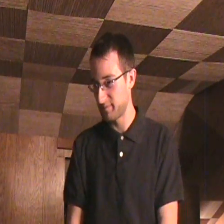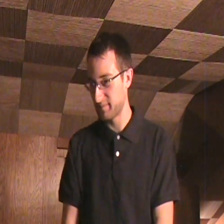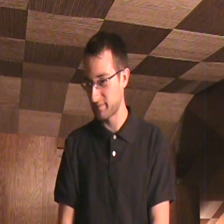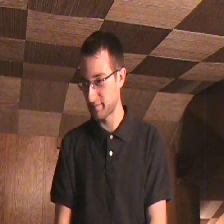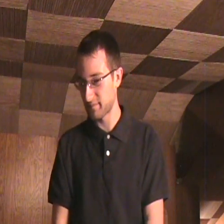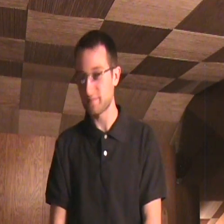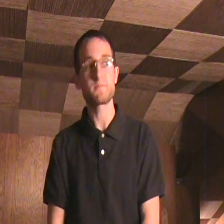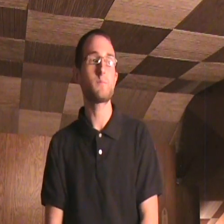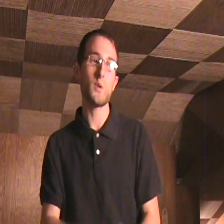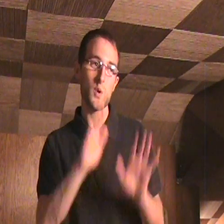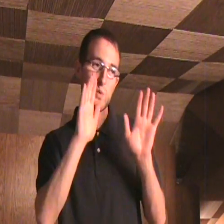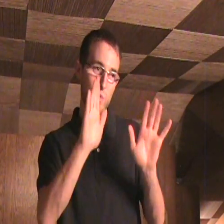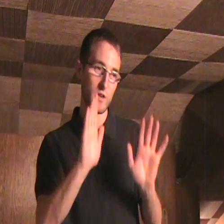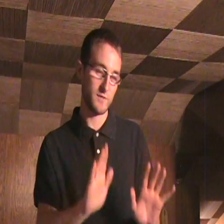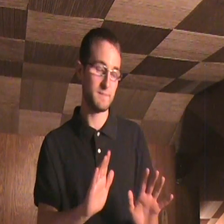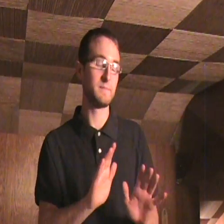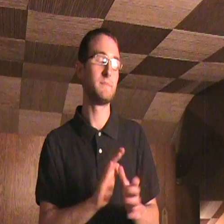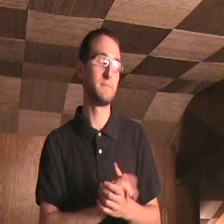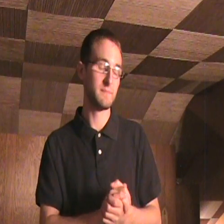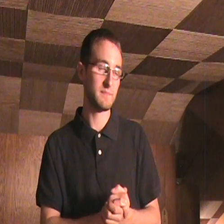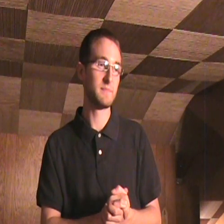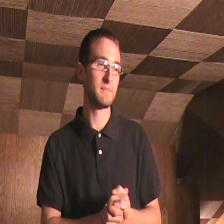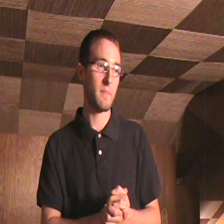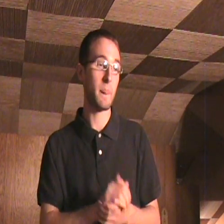Great job. Okay, now I'm going to